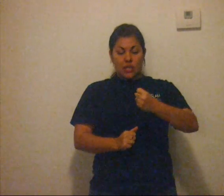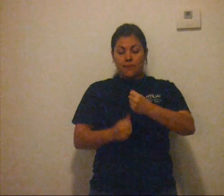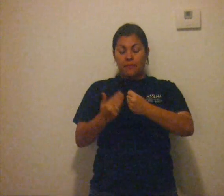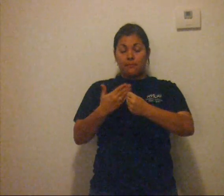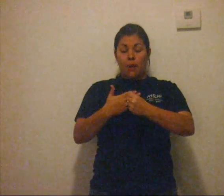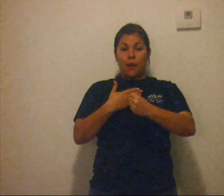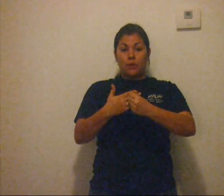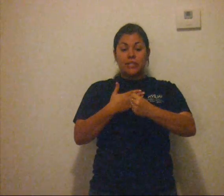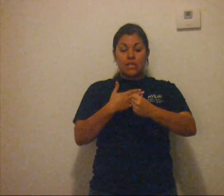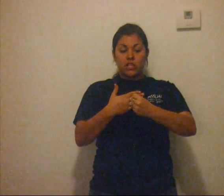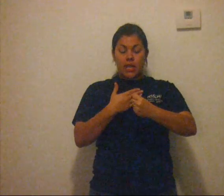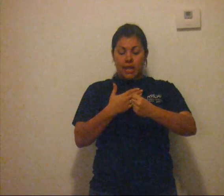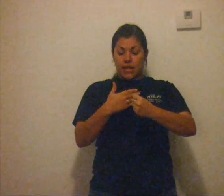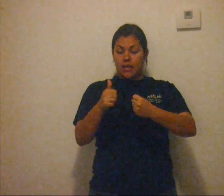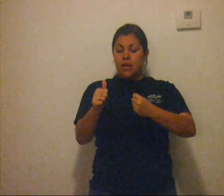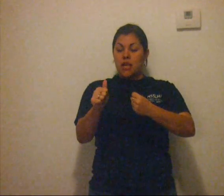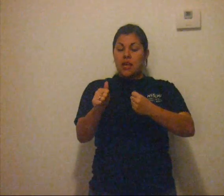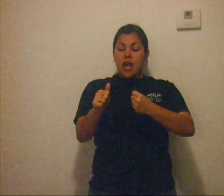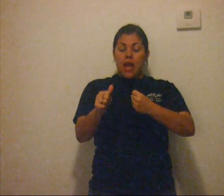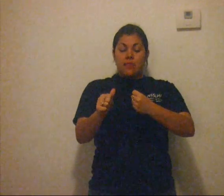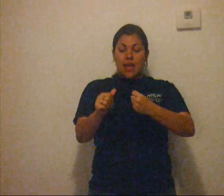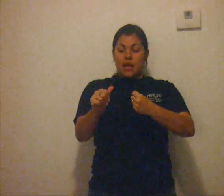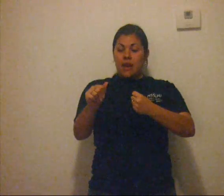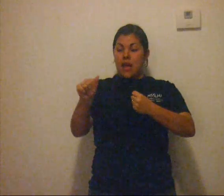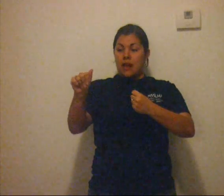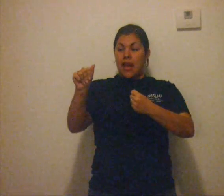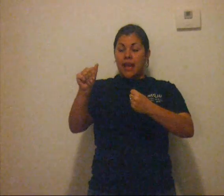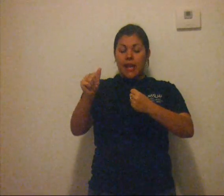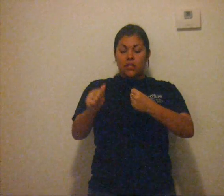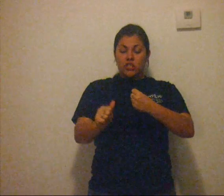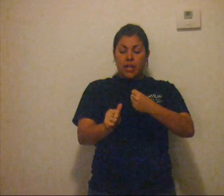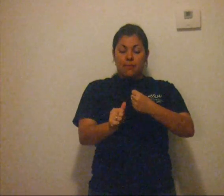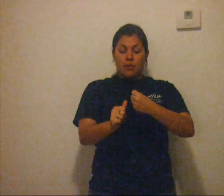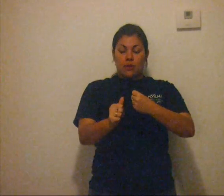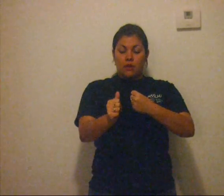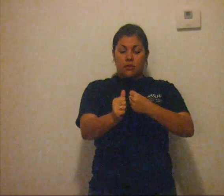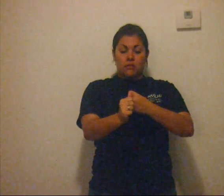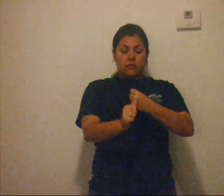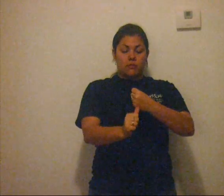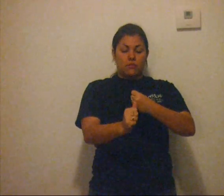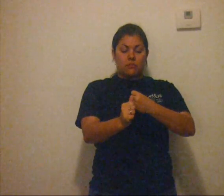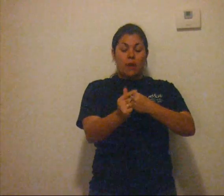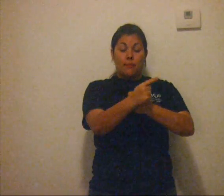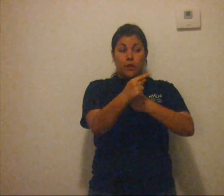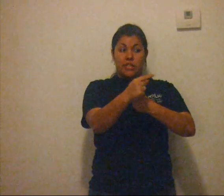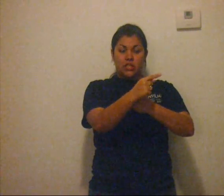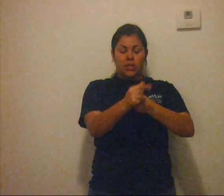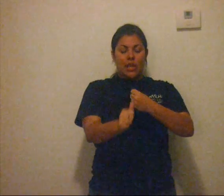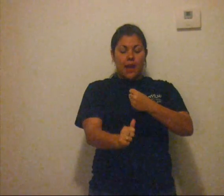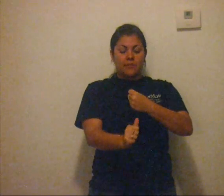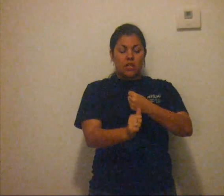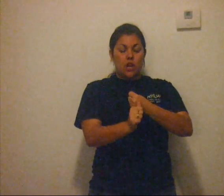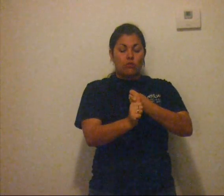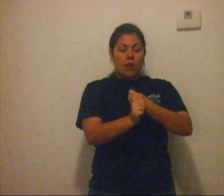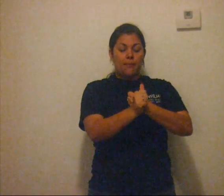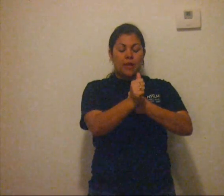shape, palm orientation in, and then an A hand shape, palm orientation left, rubbing